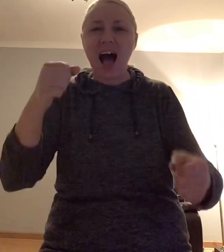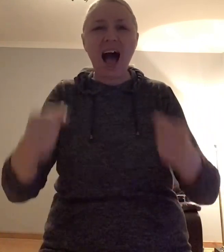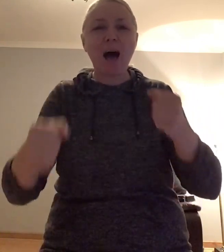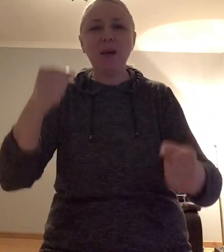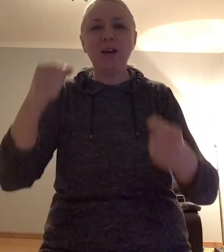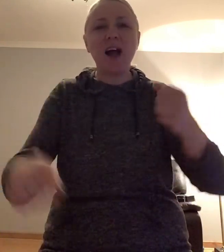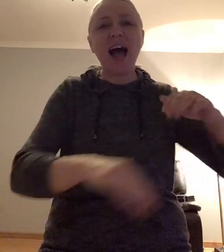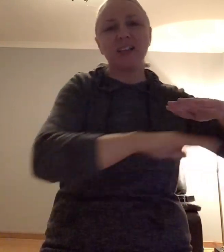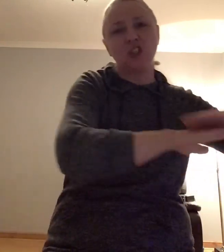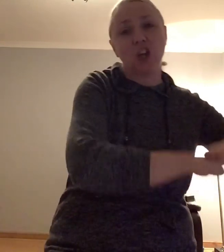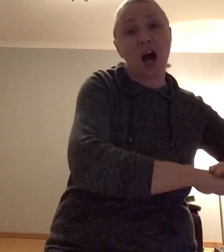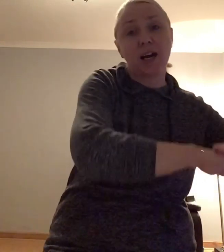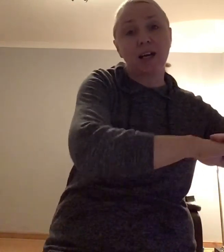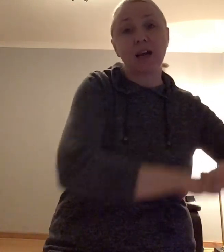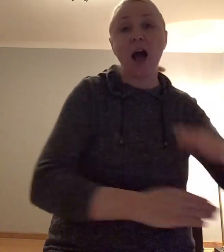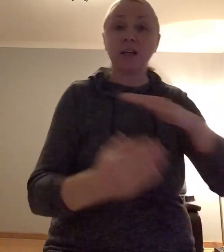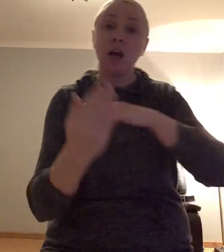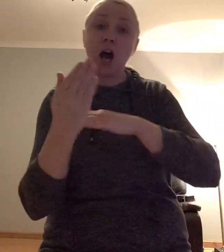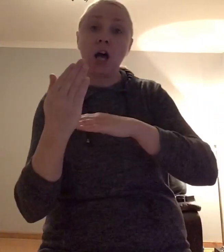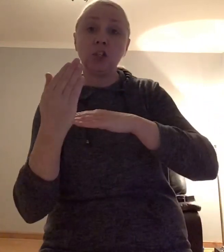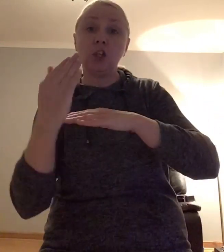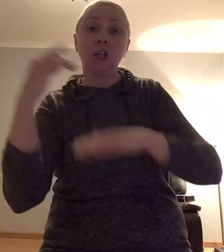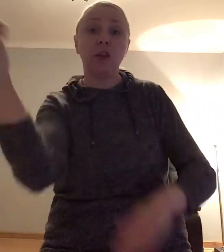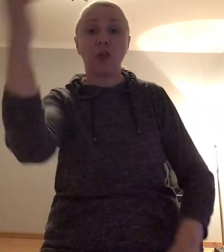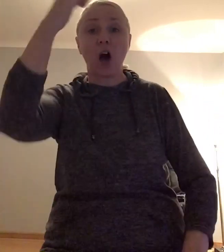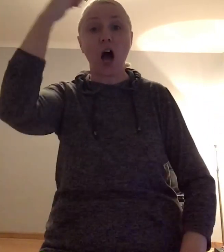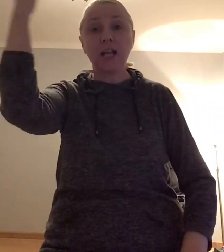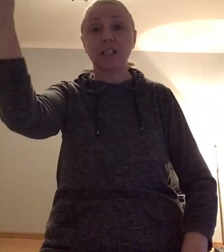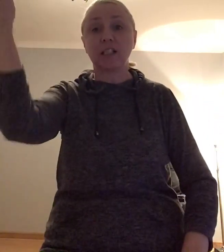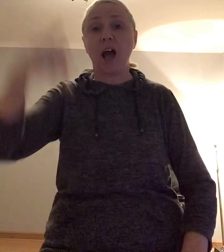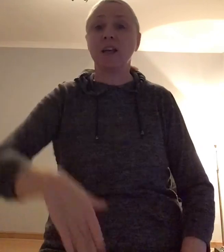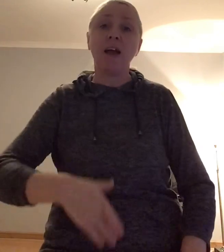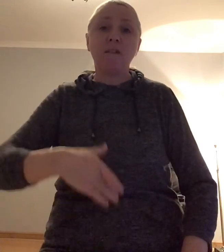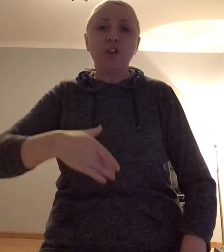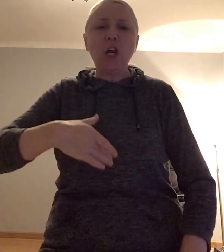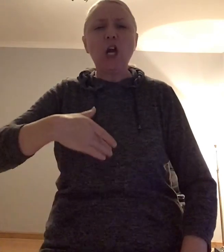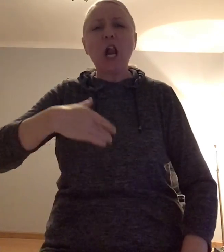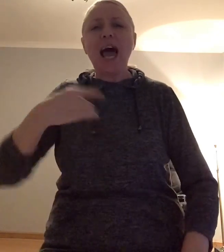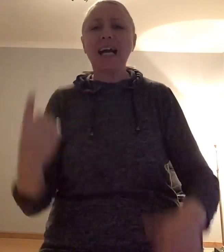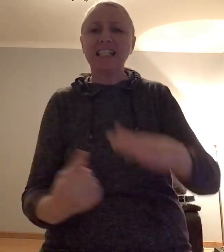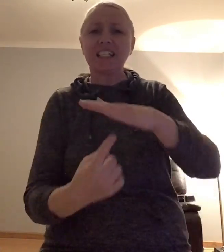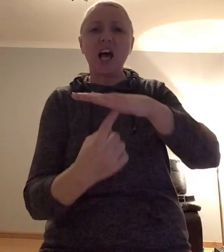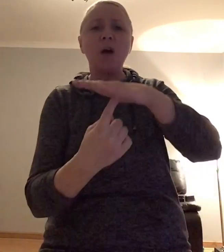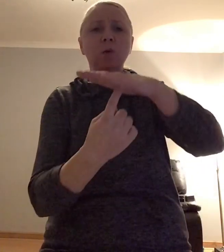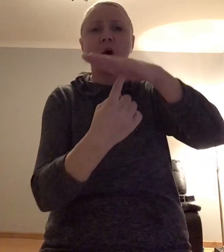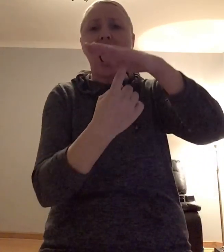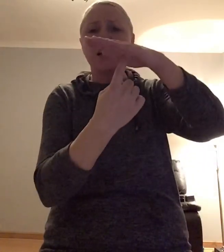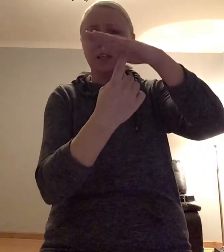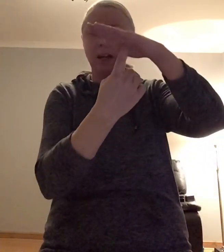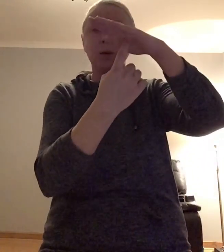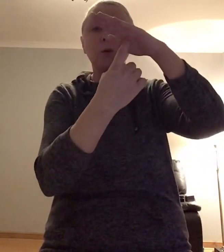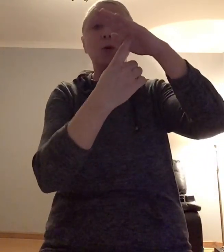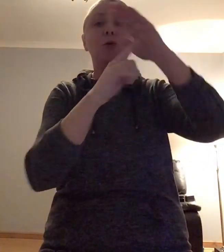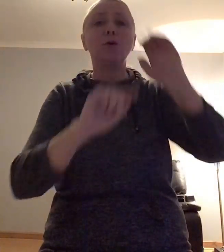I'll be riding shotgun underneath the hot sun, feeling like someone.